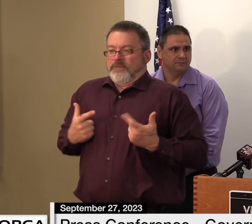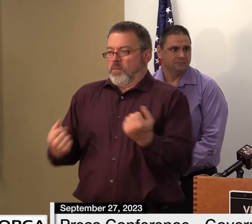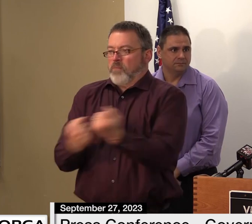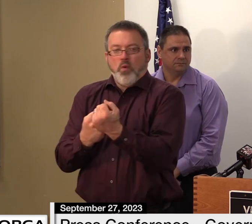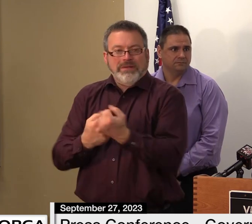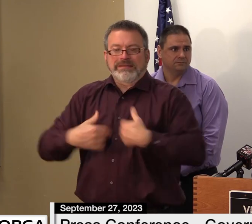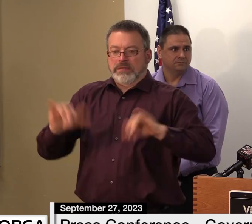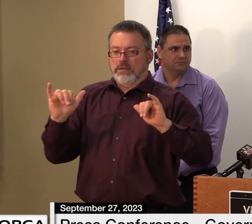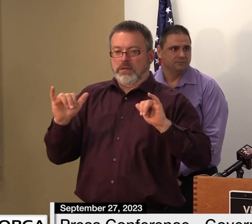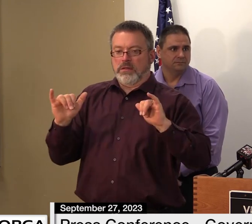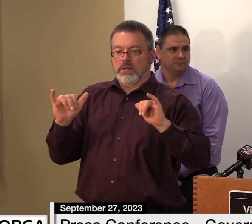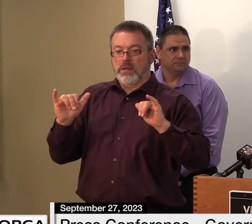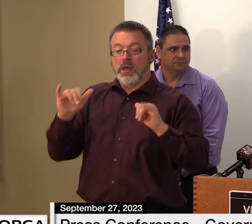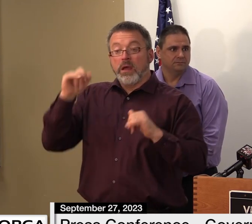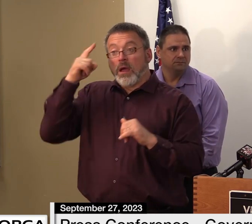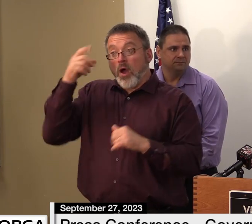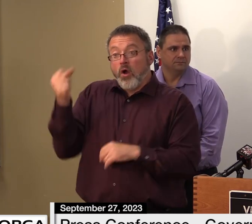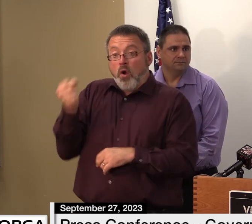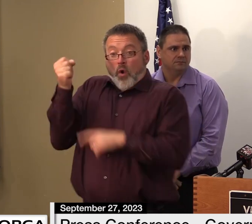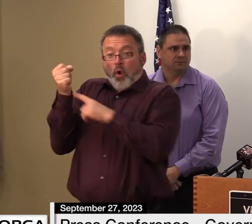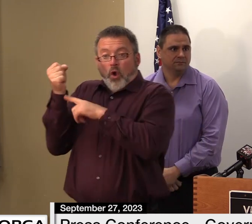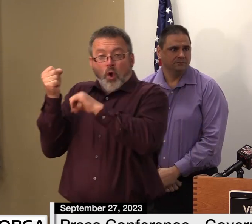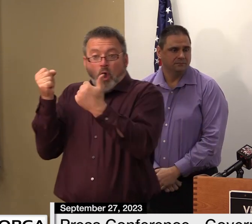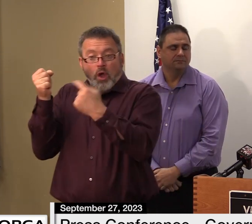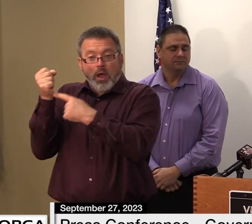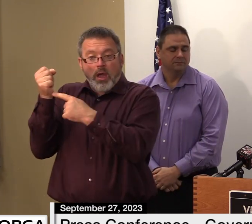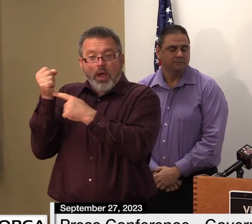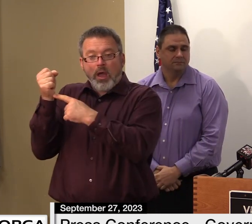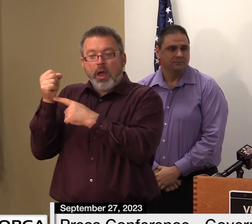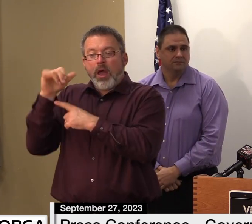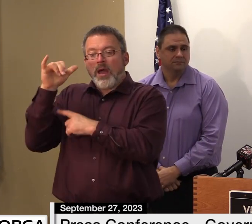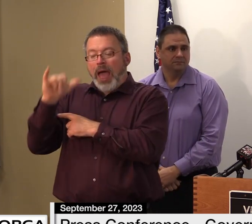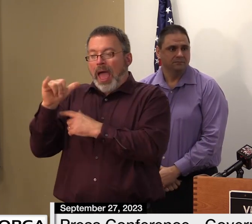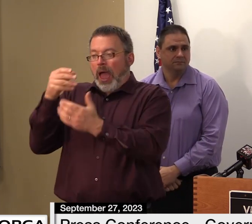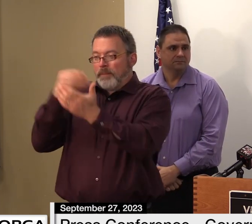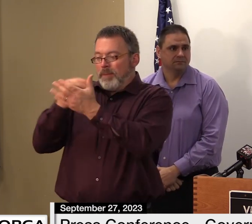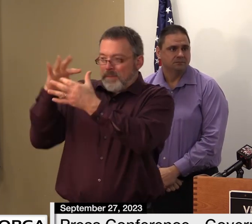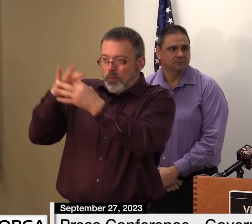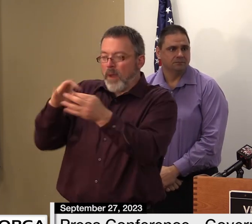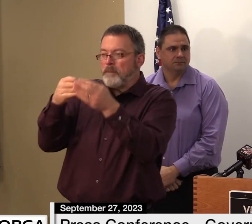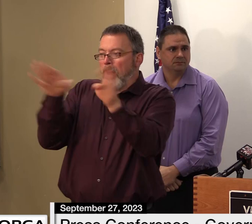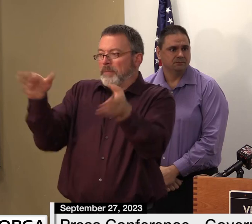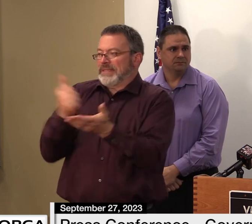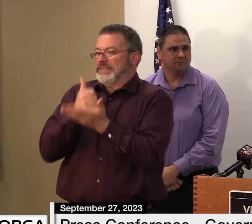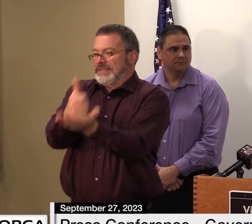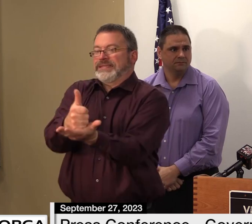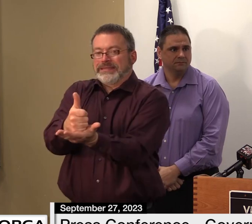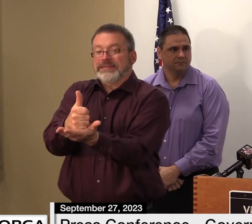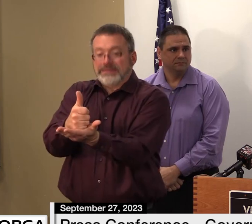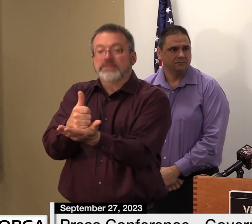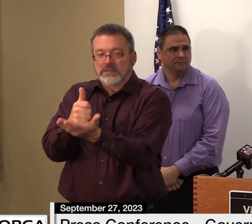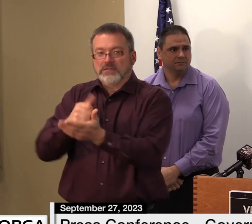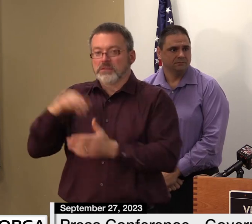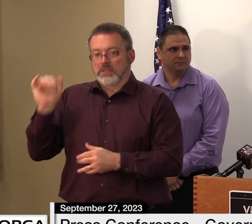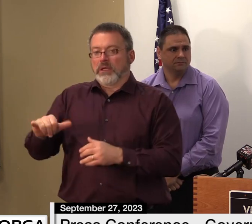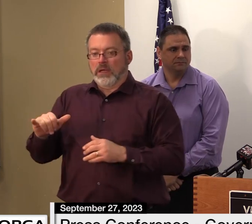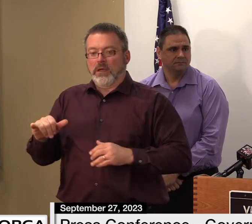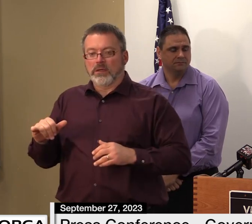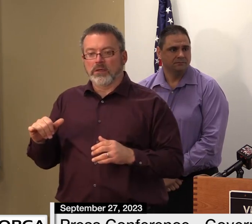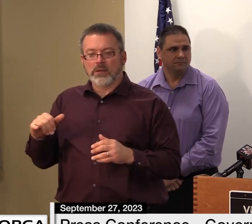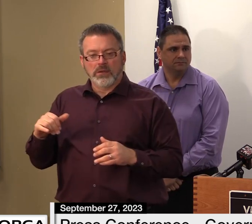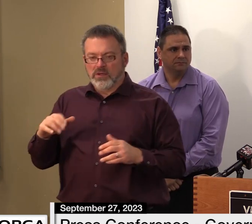hold right now are the funds available for the public assistance program. But we are, as I said, we're really, really